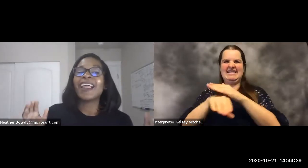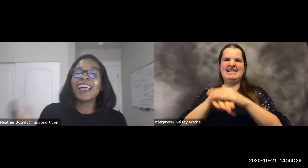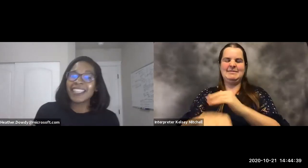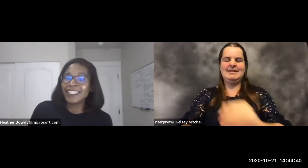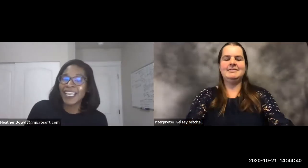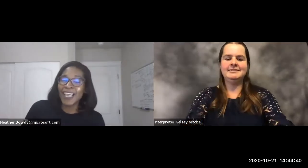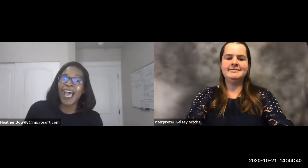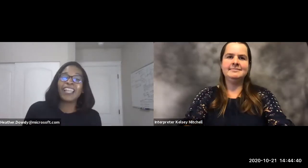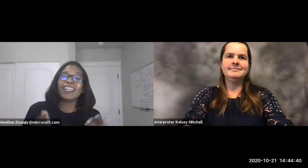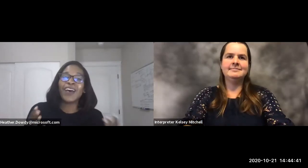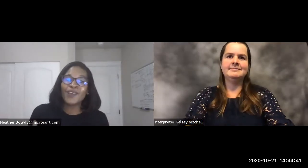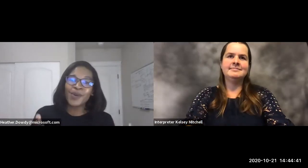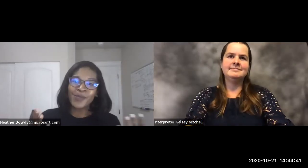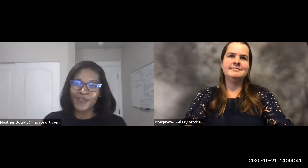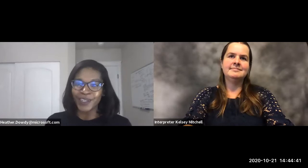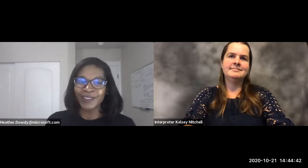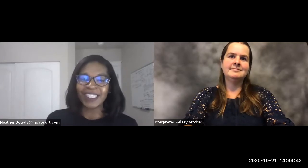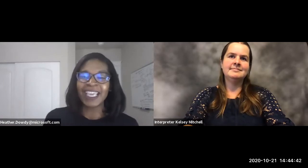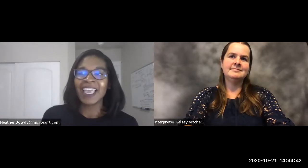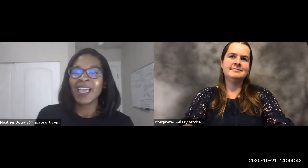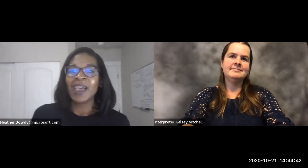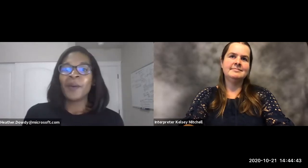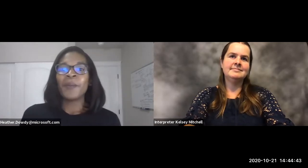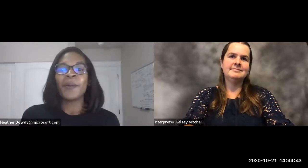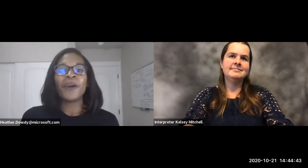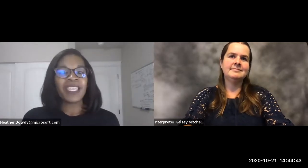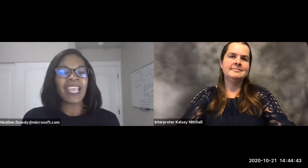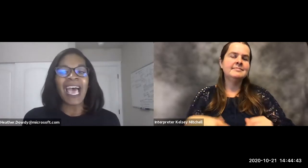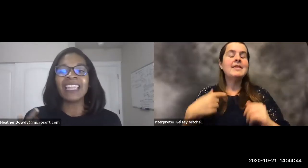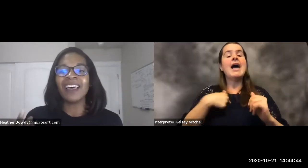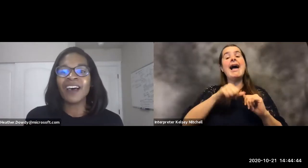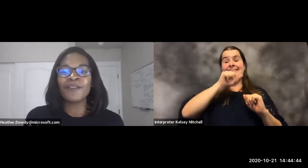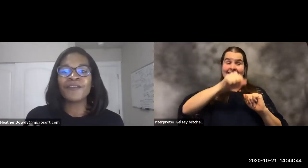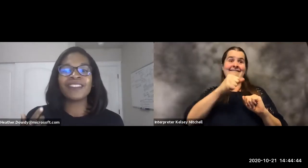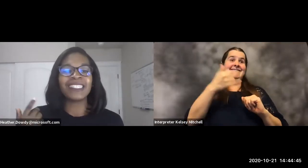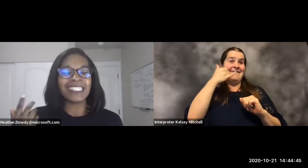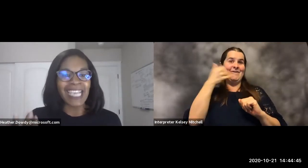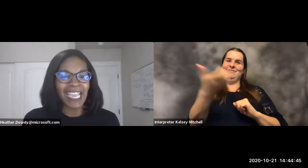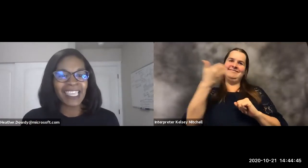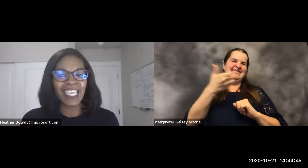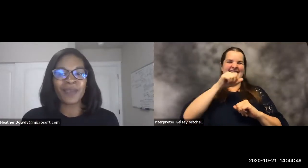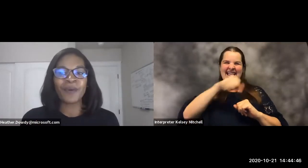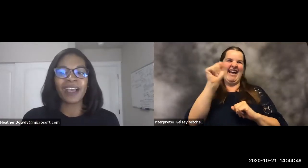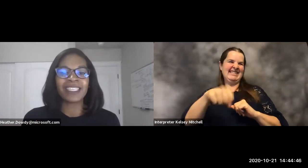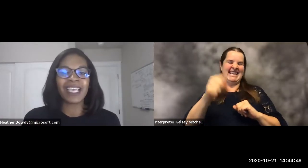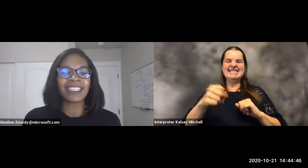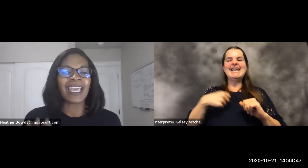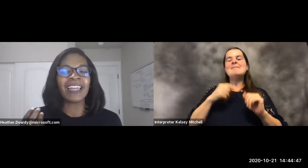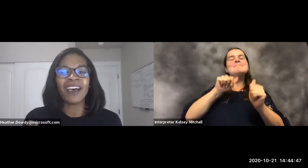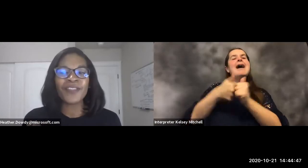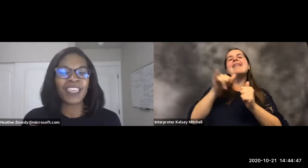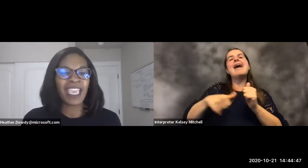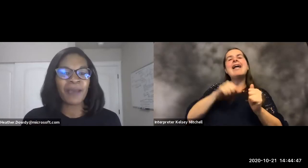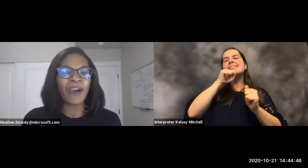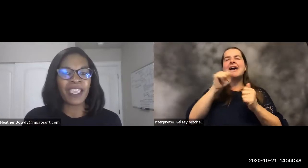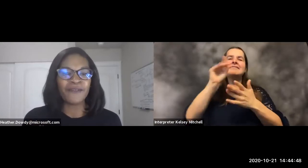So as I said, I love mobile phones. But more than that, I love the design thinking process, and I